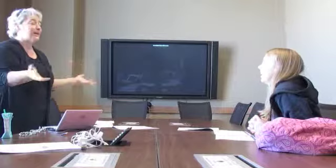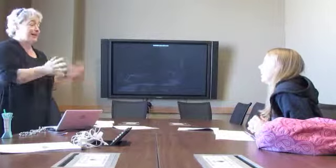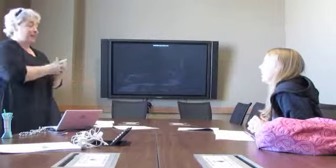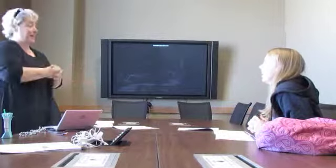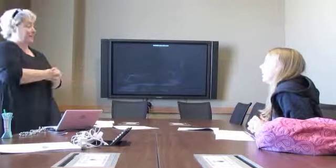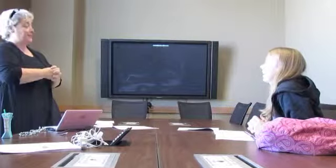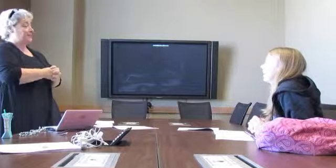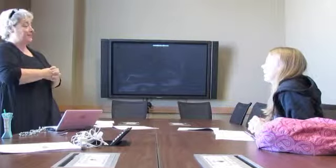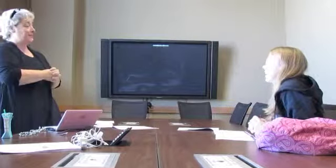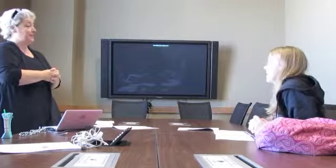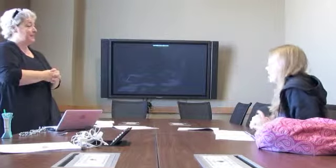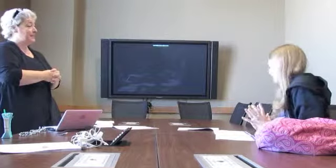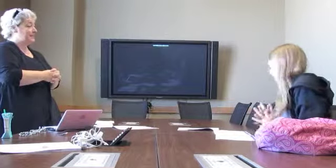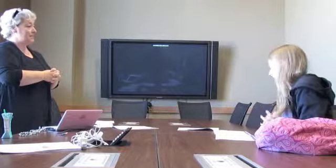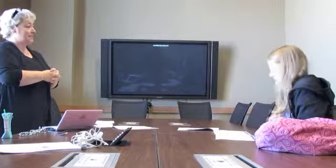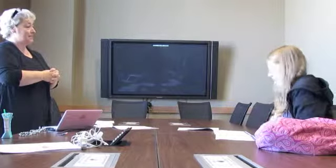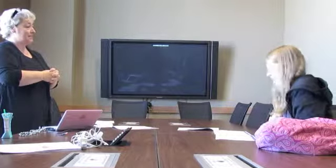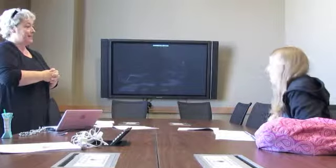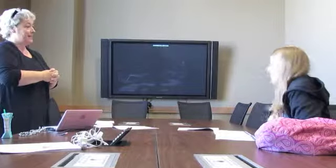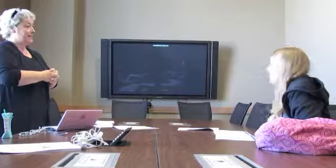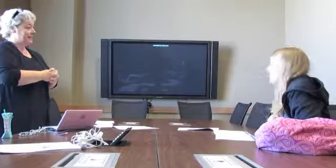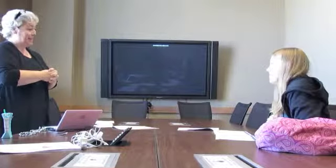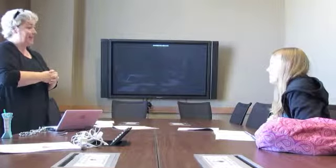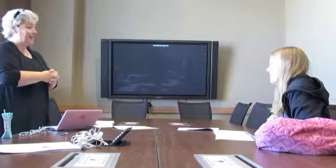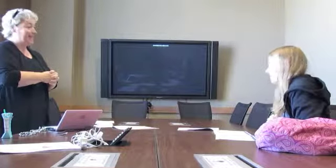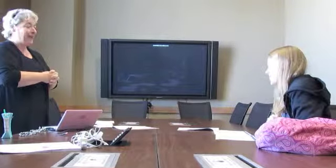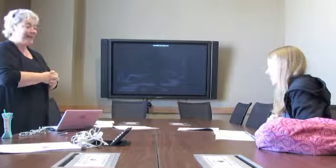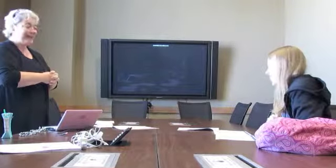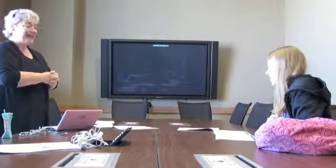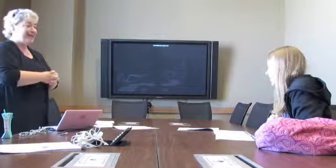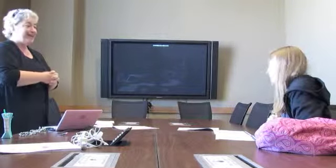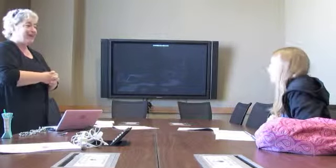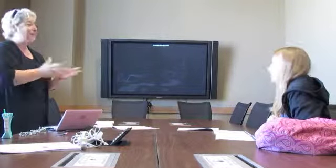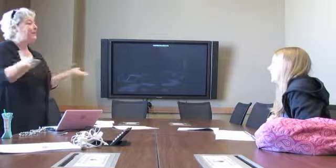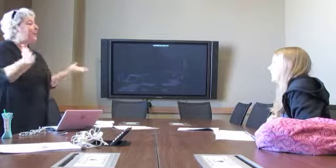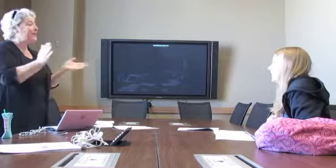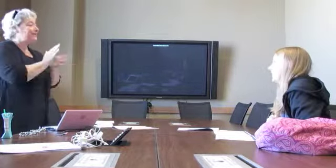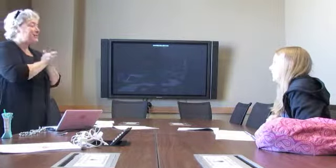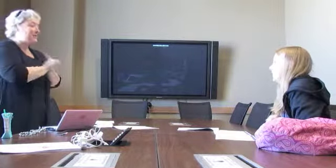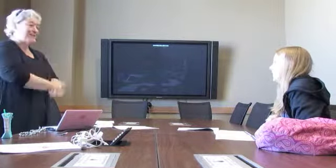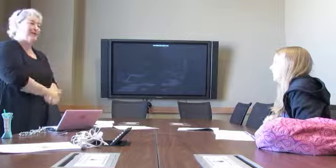What else? That's all I can think of right now. Is that it? Thank you so All right, much. well, thank you so much for